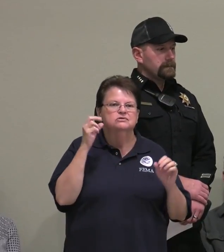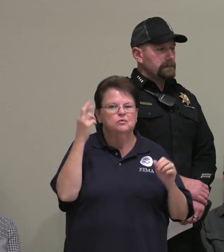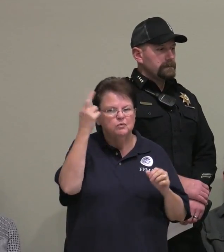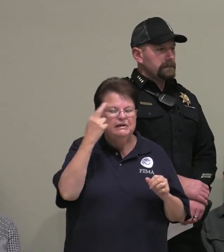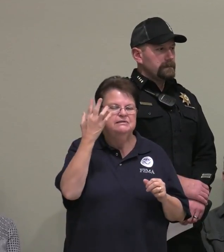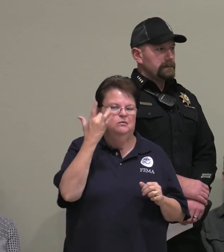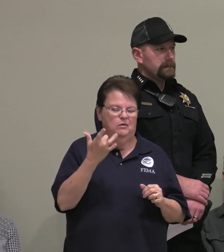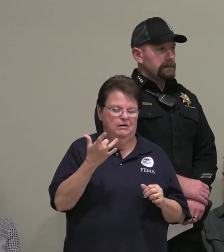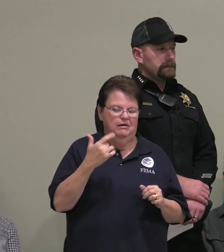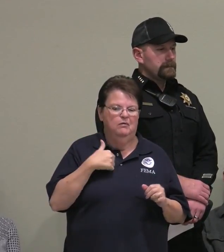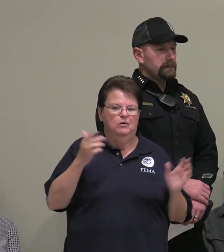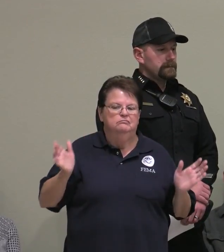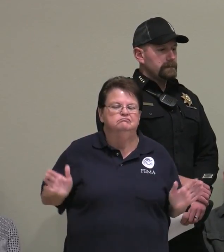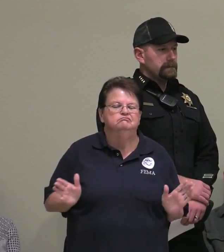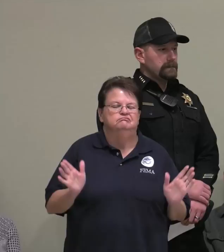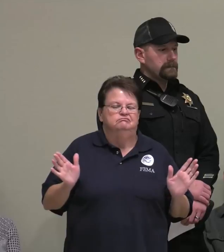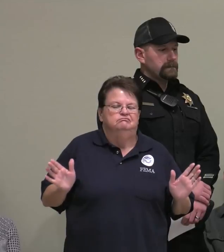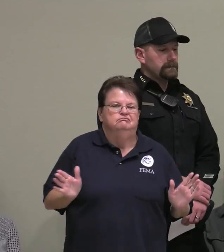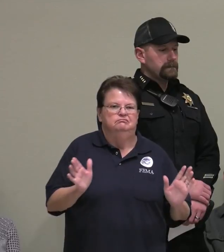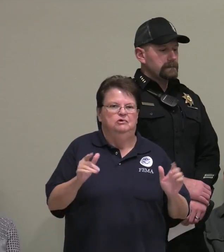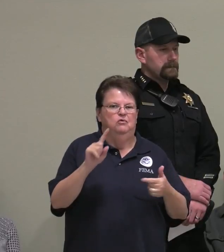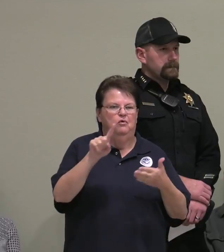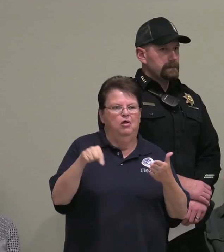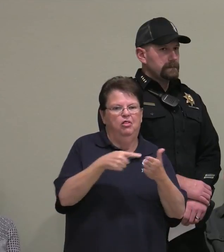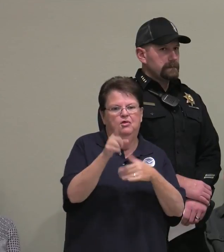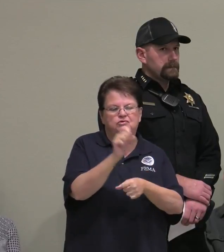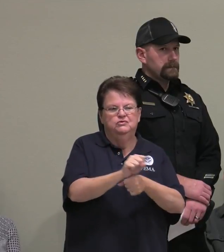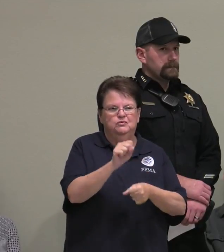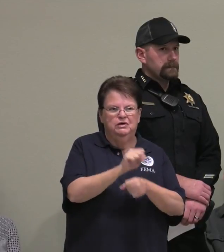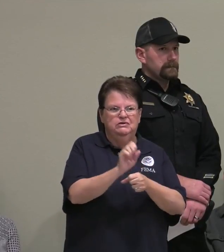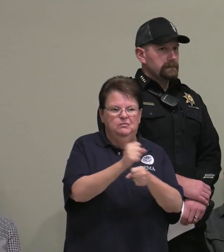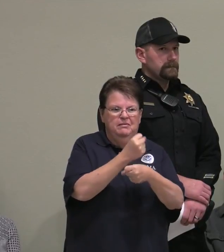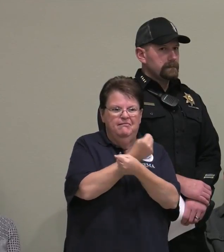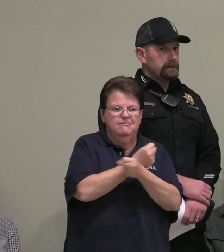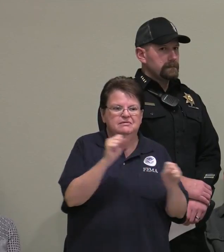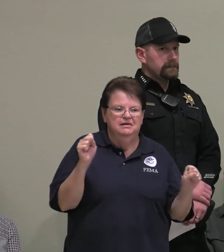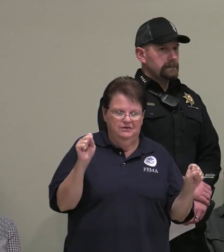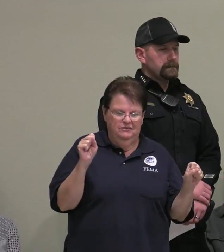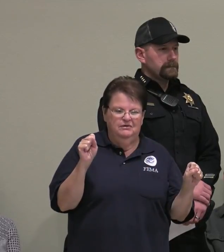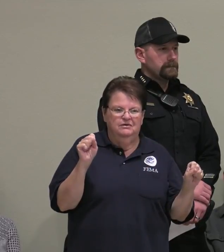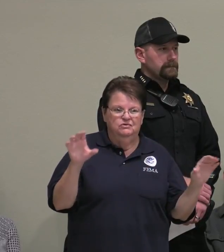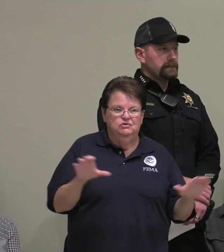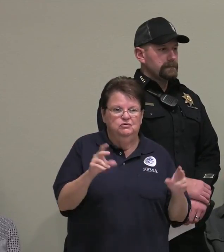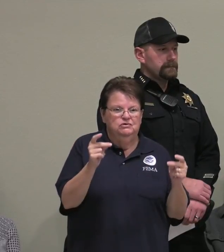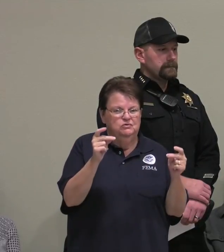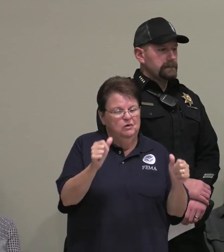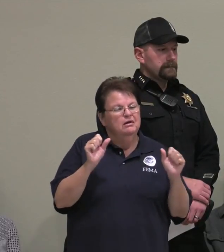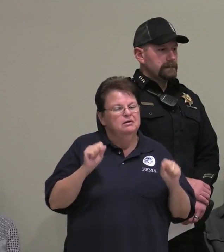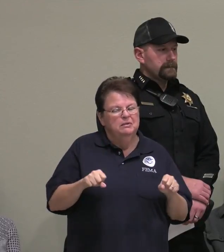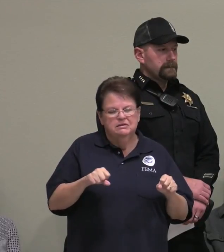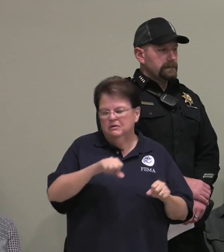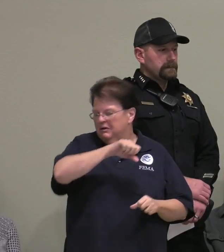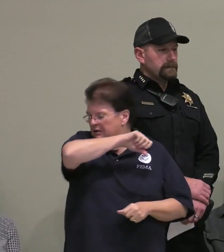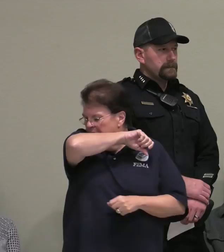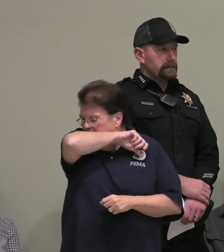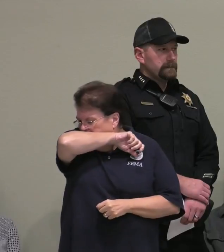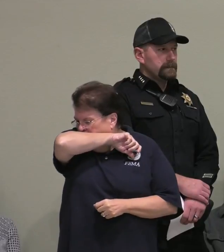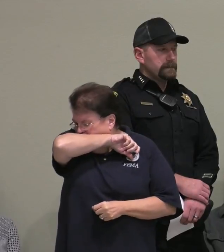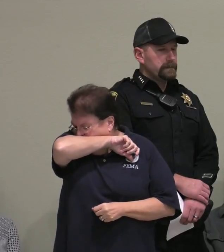appropriately all of those entities who are working to make this area safe to do it as quickly as we possibly can.